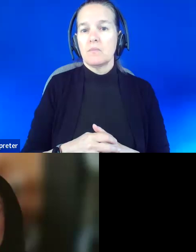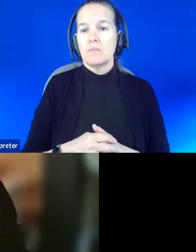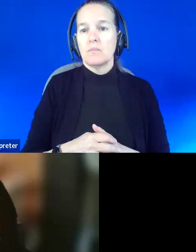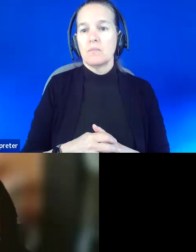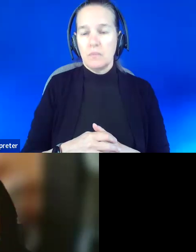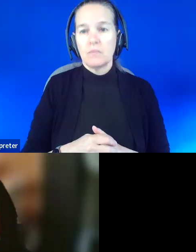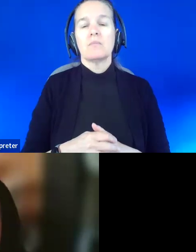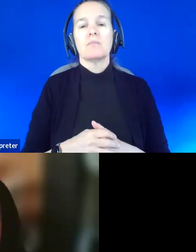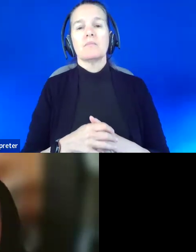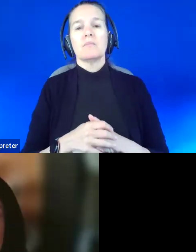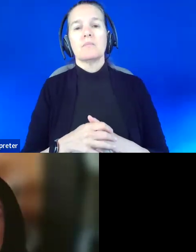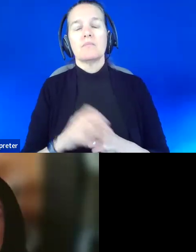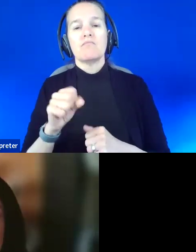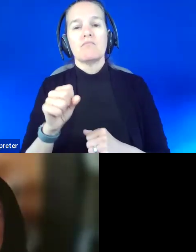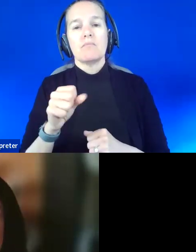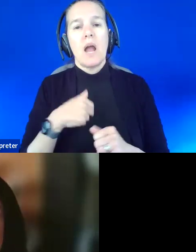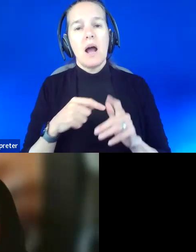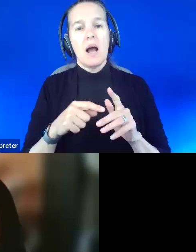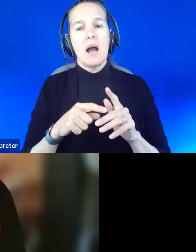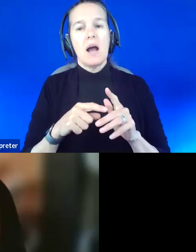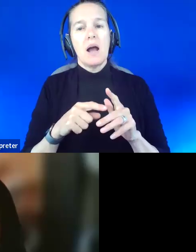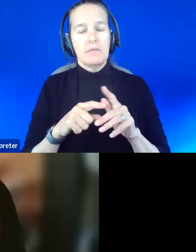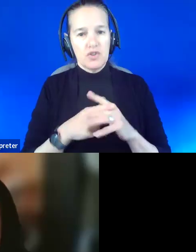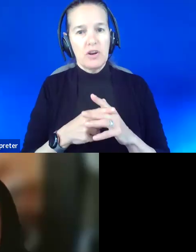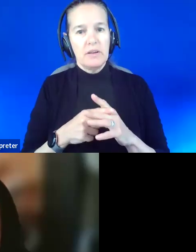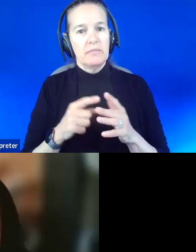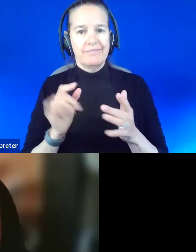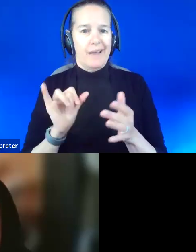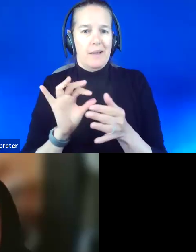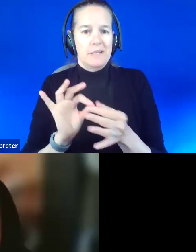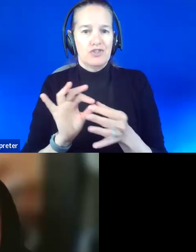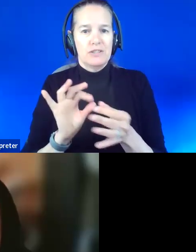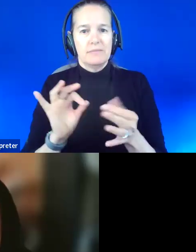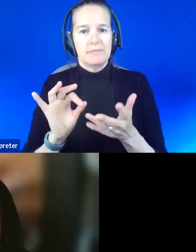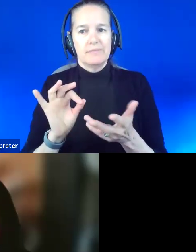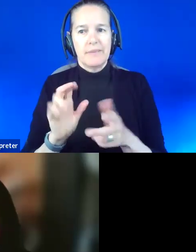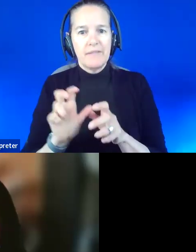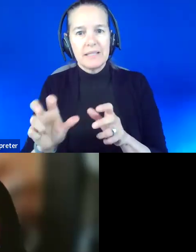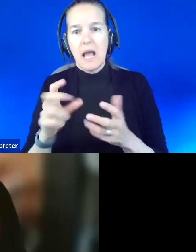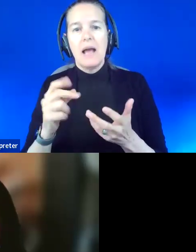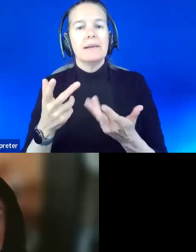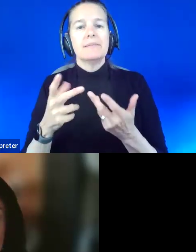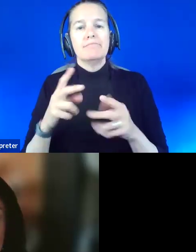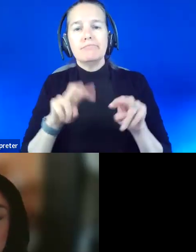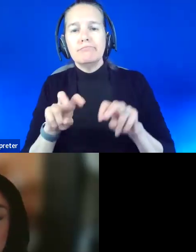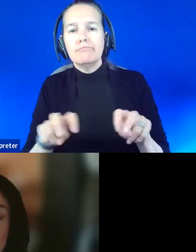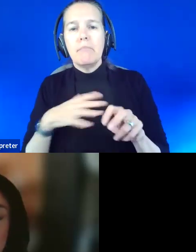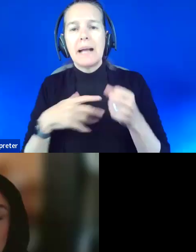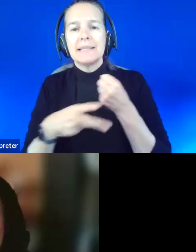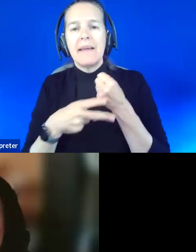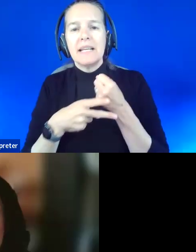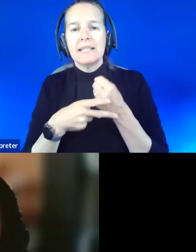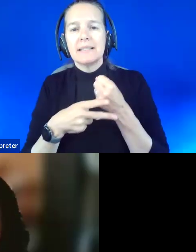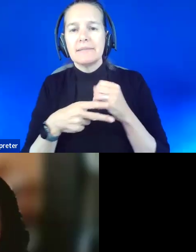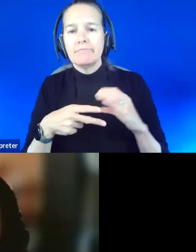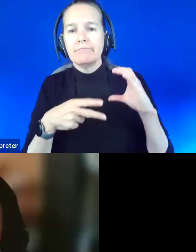Yeah, so I have started, like I mentioned, kind of investing in myself. So really looking at savings and using that time